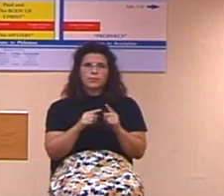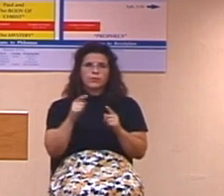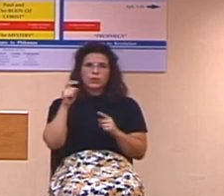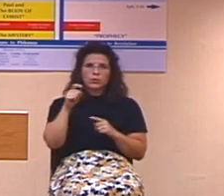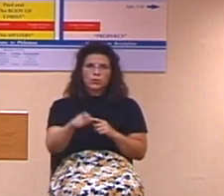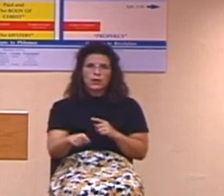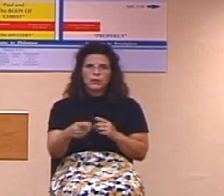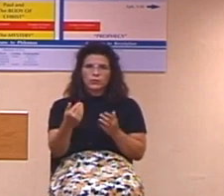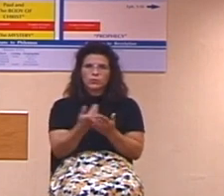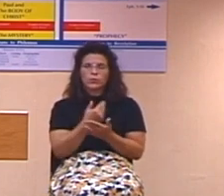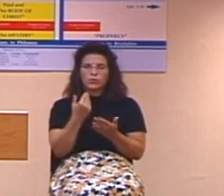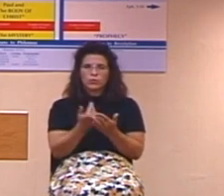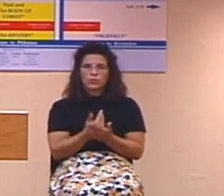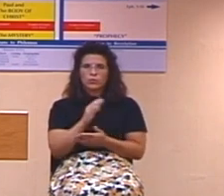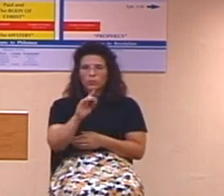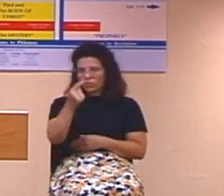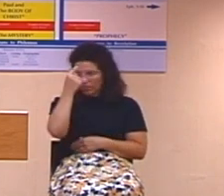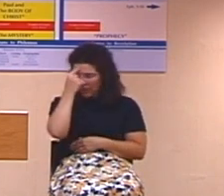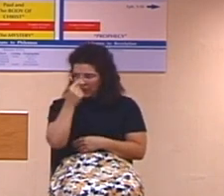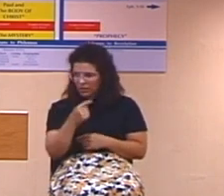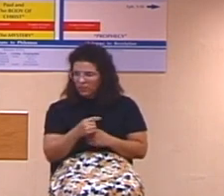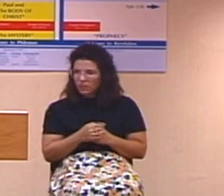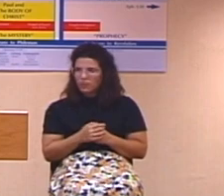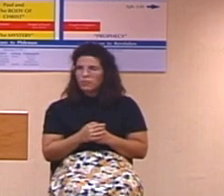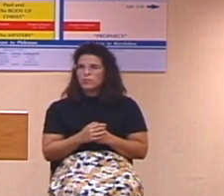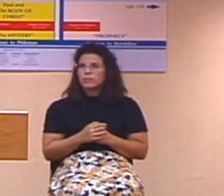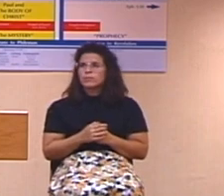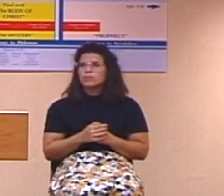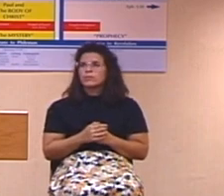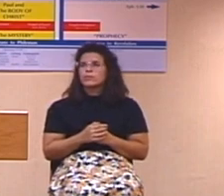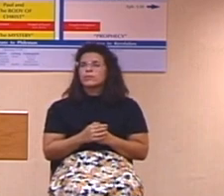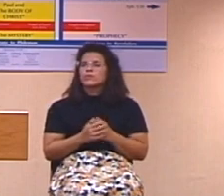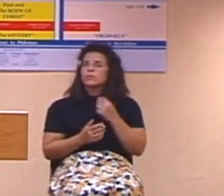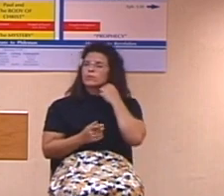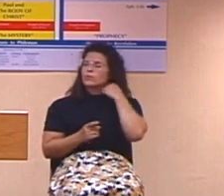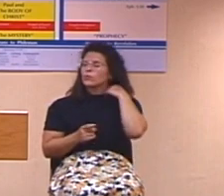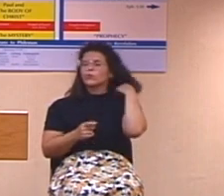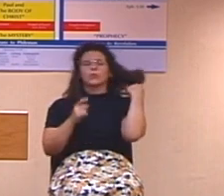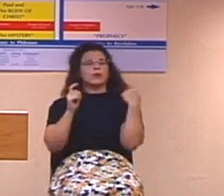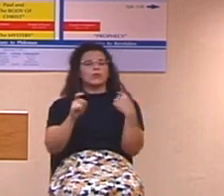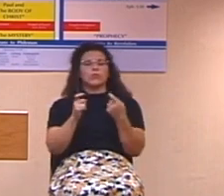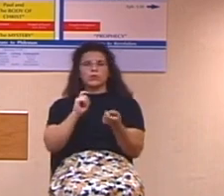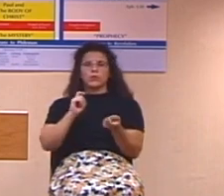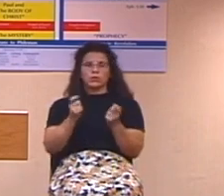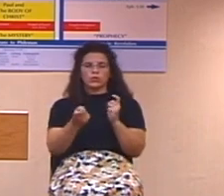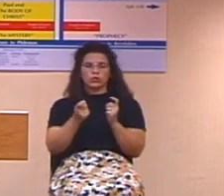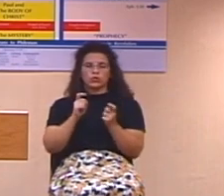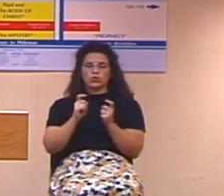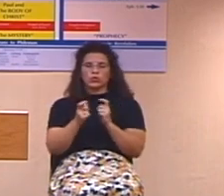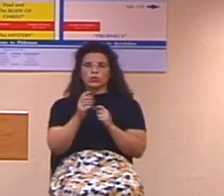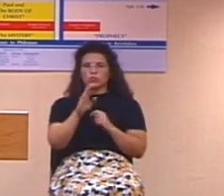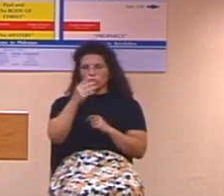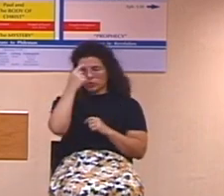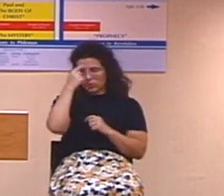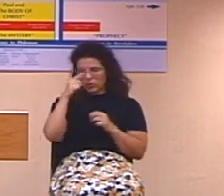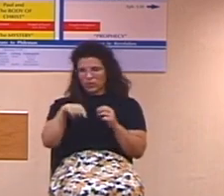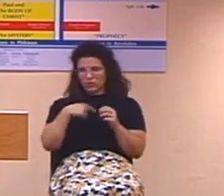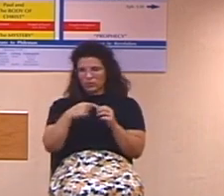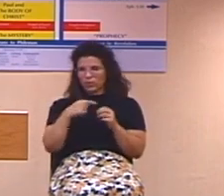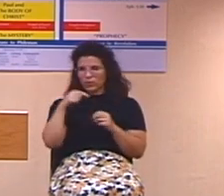to renew your mind. You have to adjust your thinking about